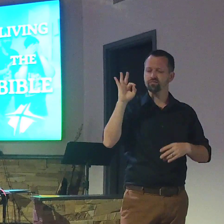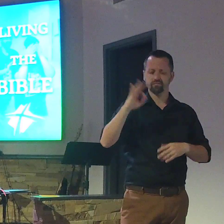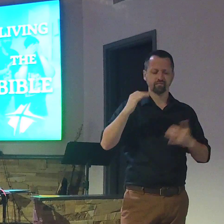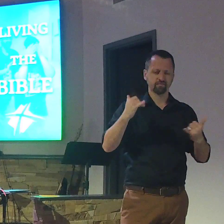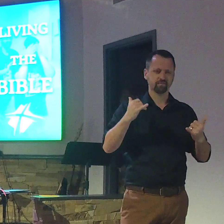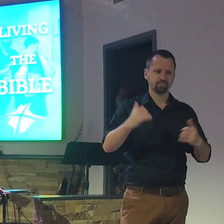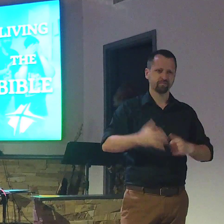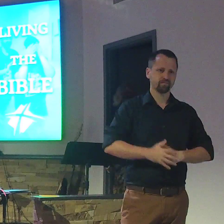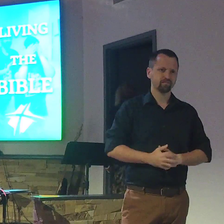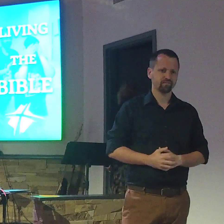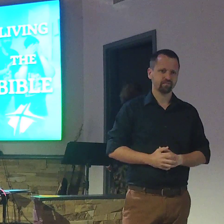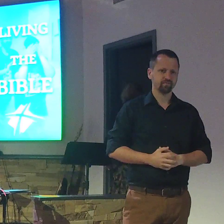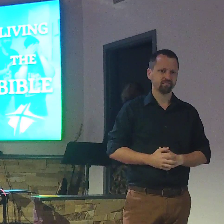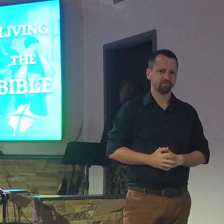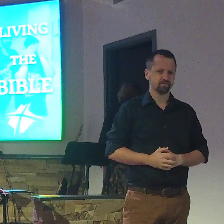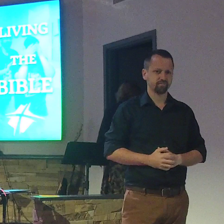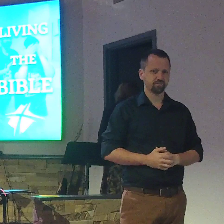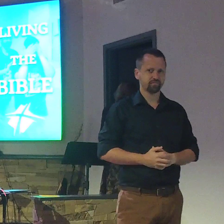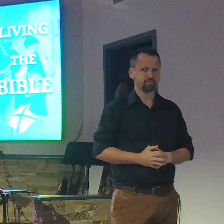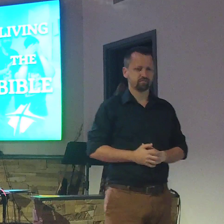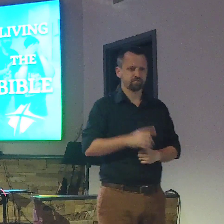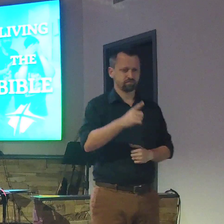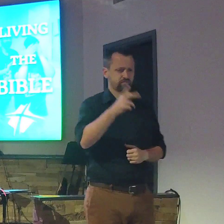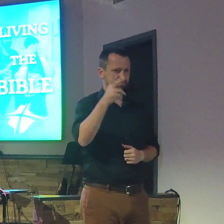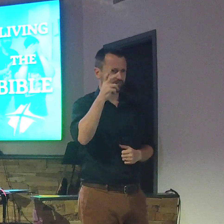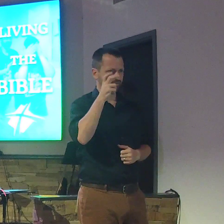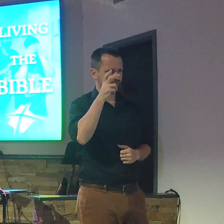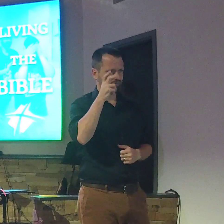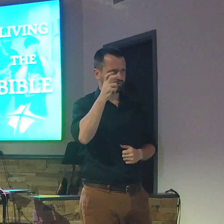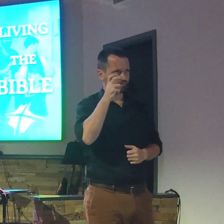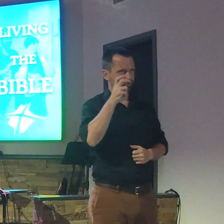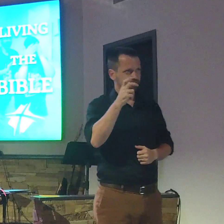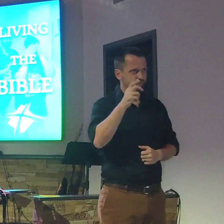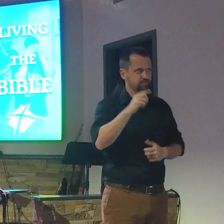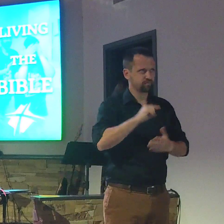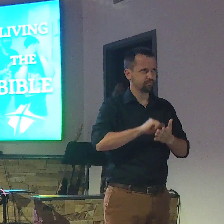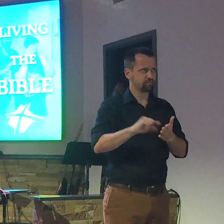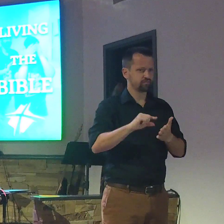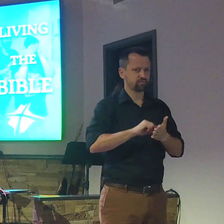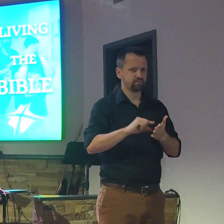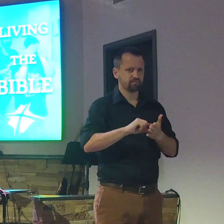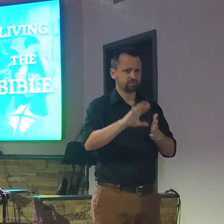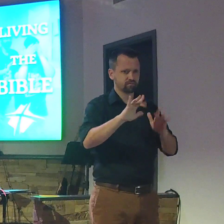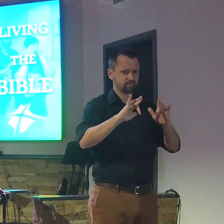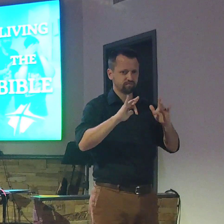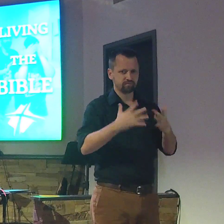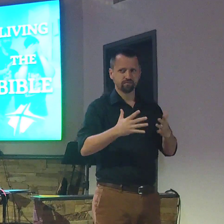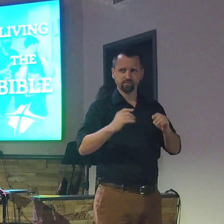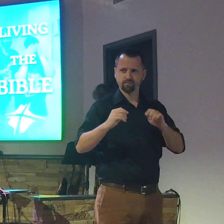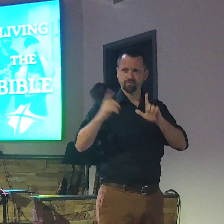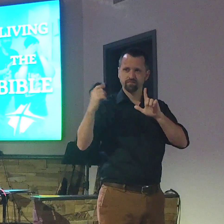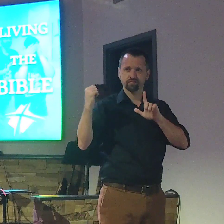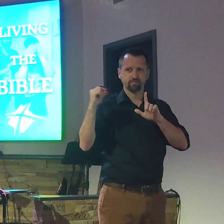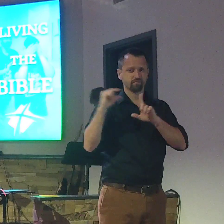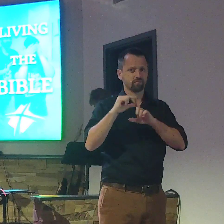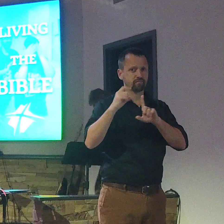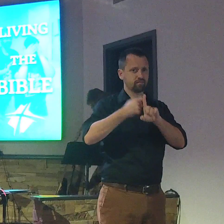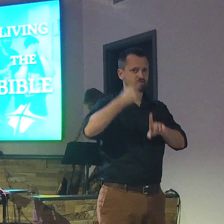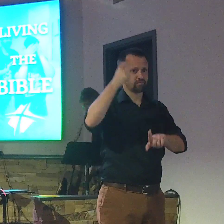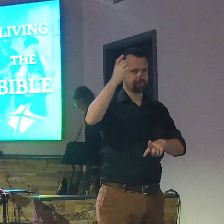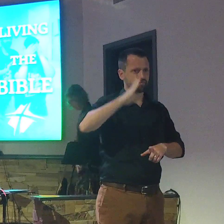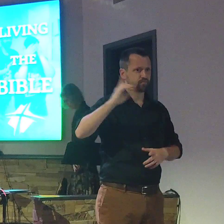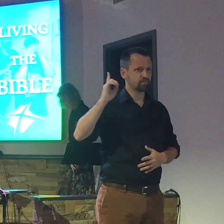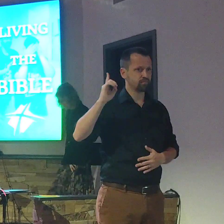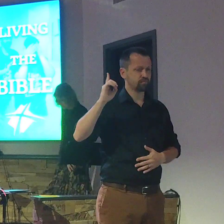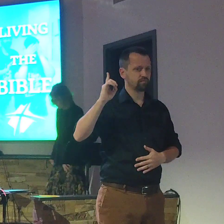today, what you've heard from in these passages in your Bible and on the screen are words from God.